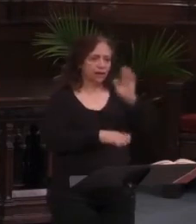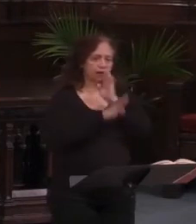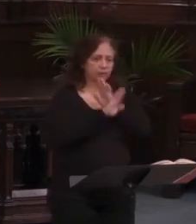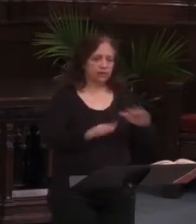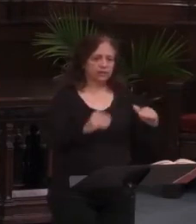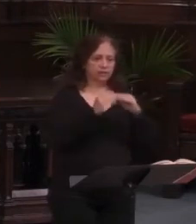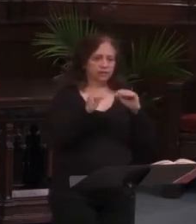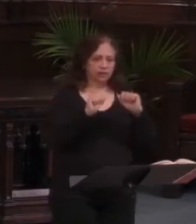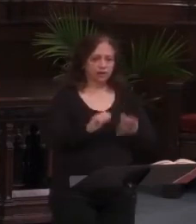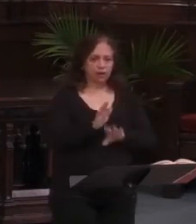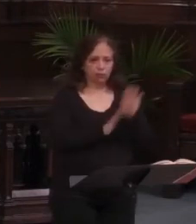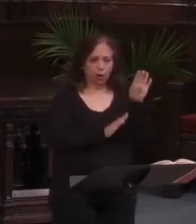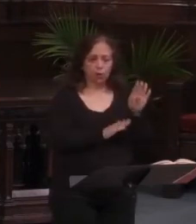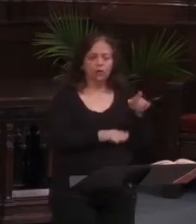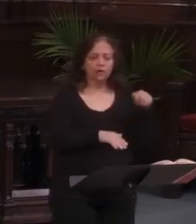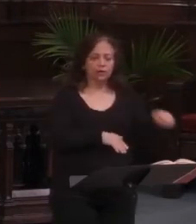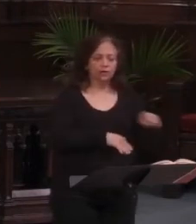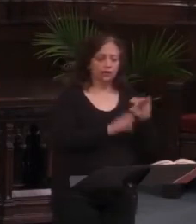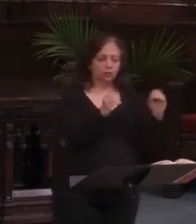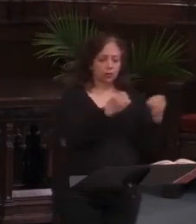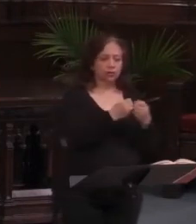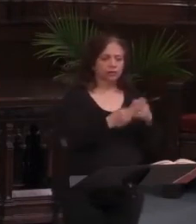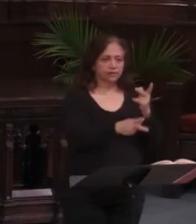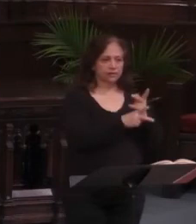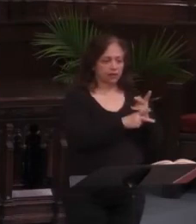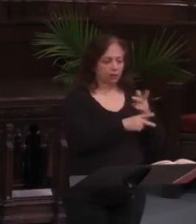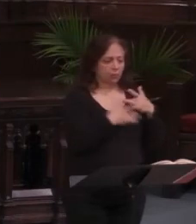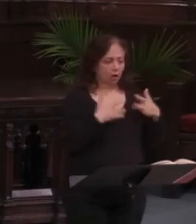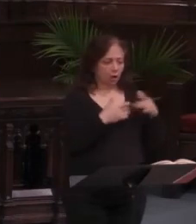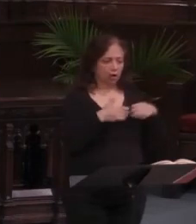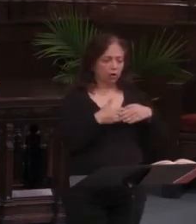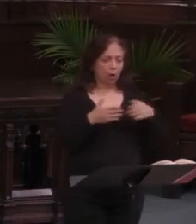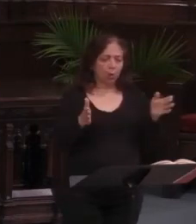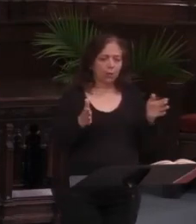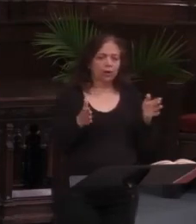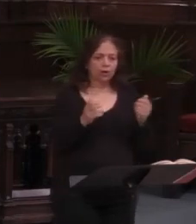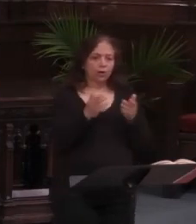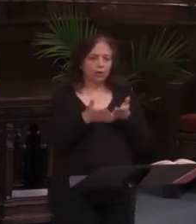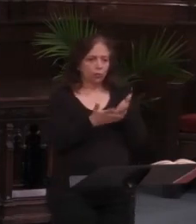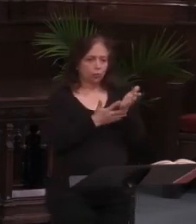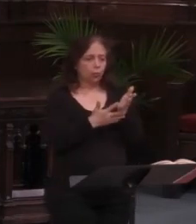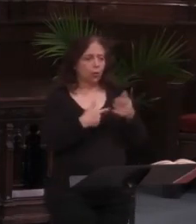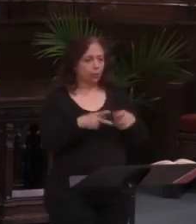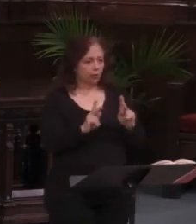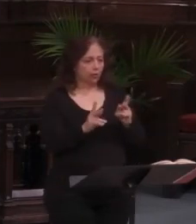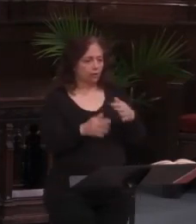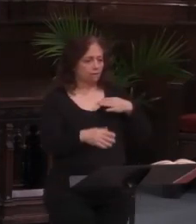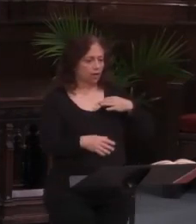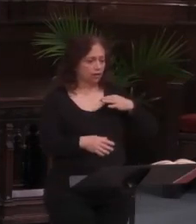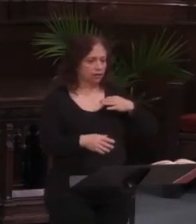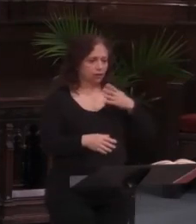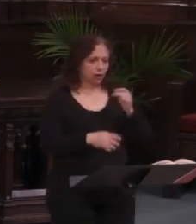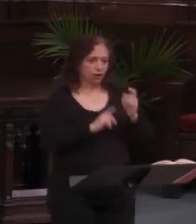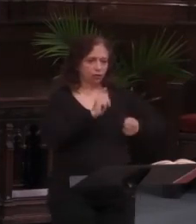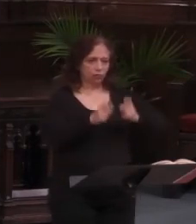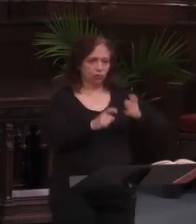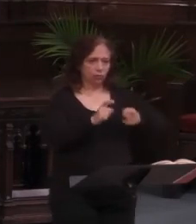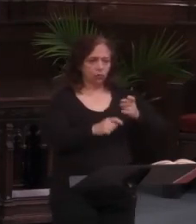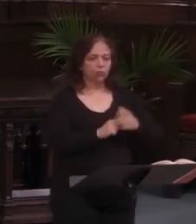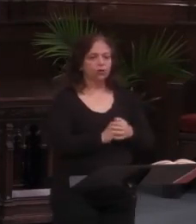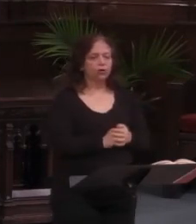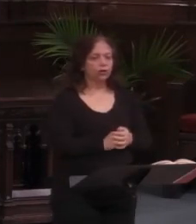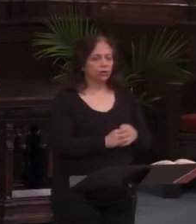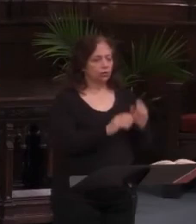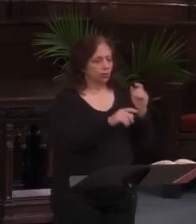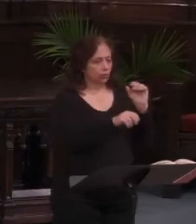These organizations help us keep open hearts through opportunities to volunteer and contribute to the